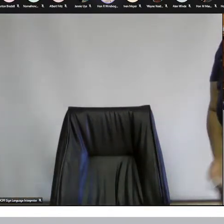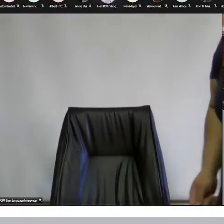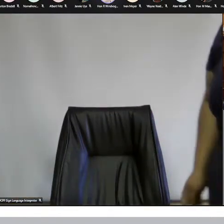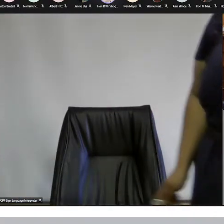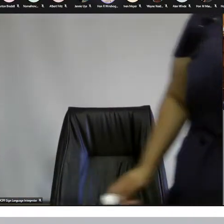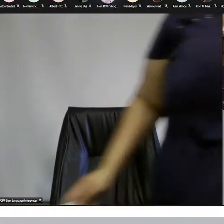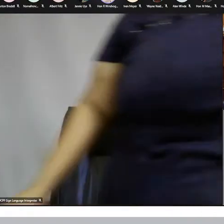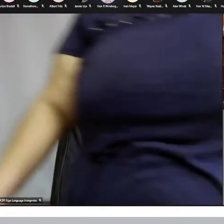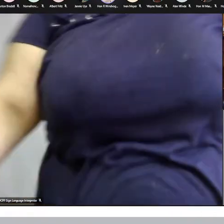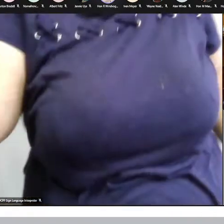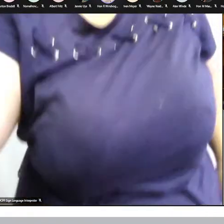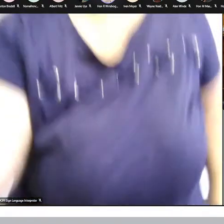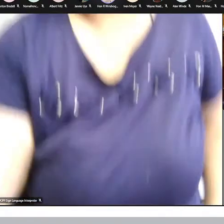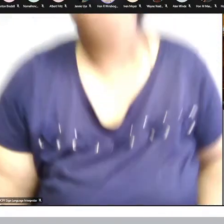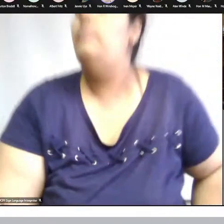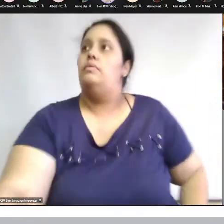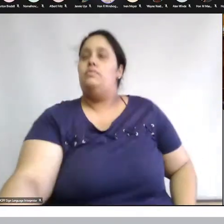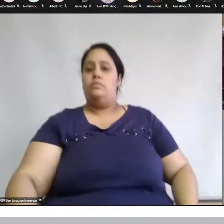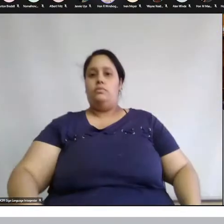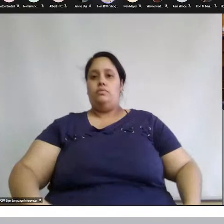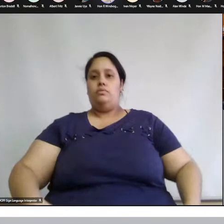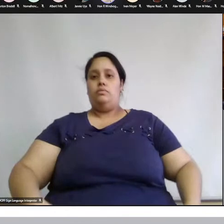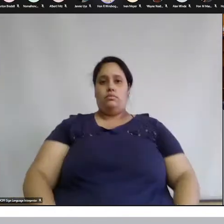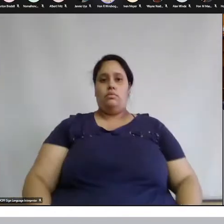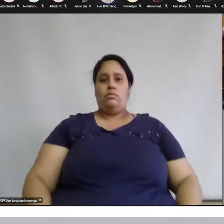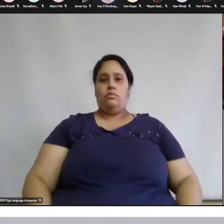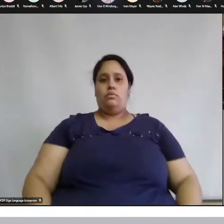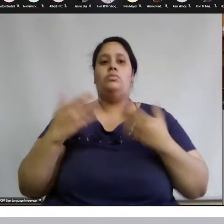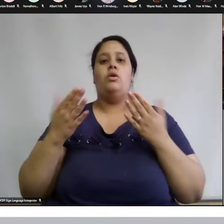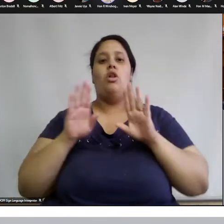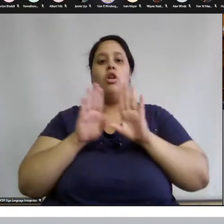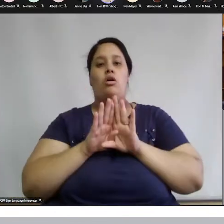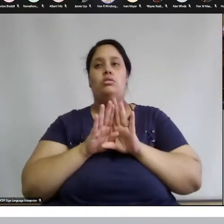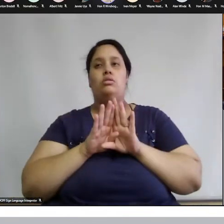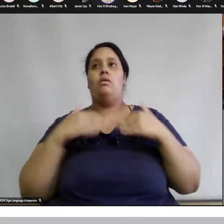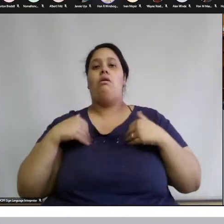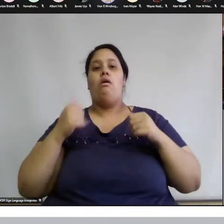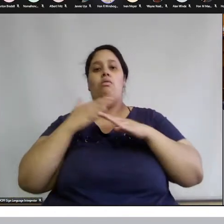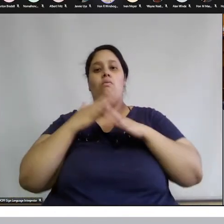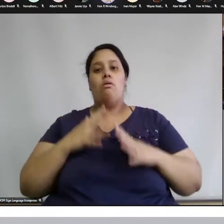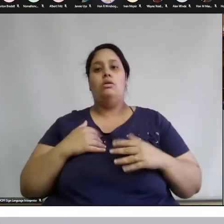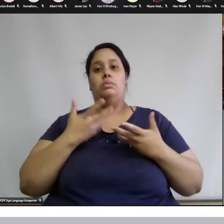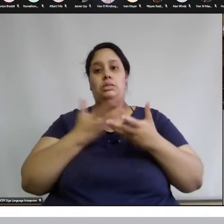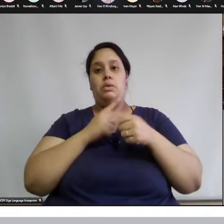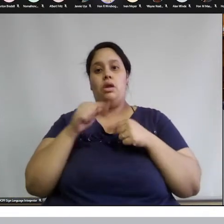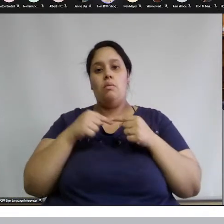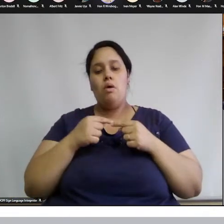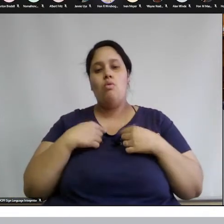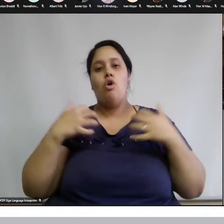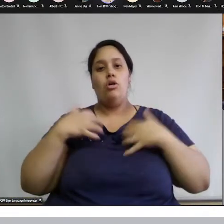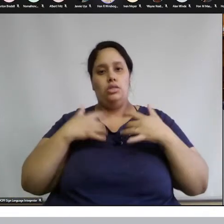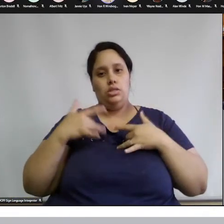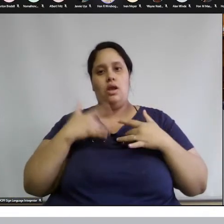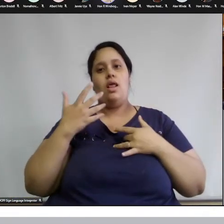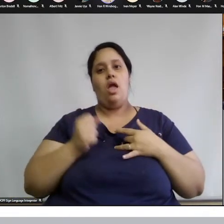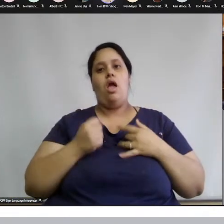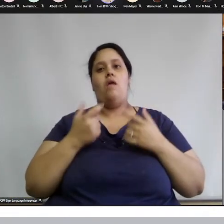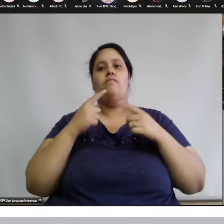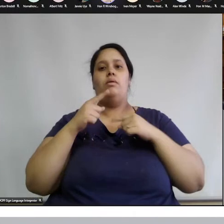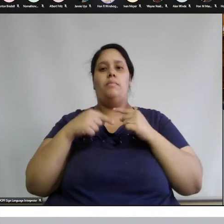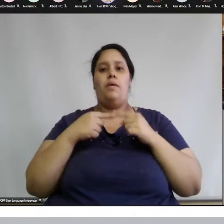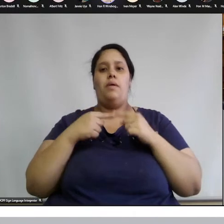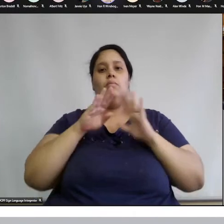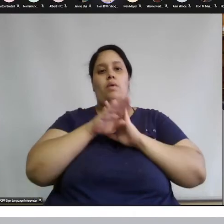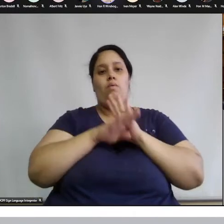opposition to possible lockdown measures, health workers I have spoke to are worried about the impact of alcohol harms